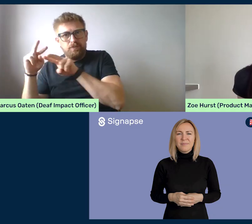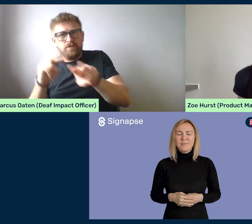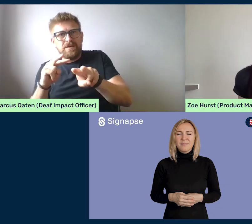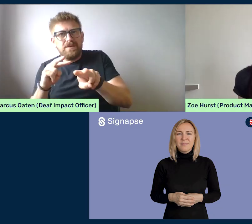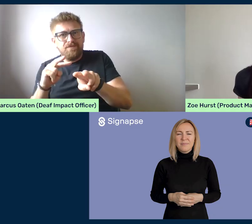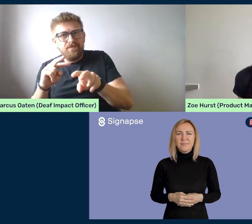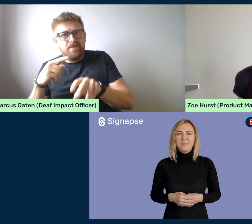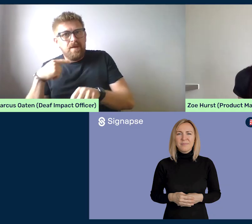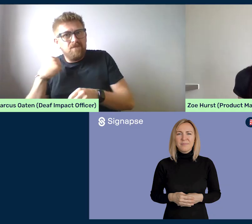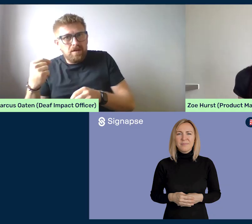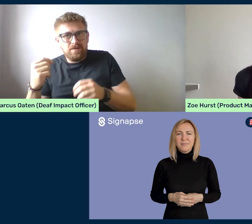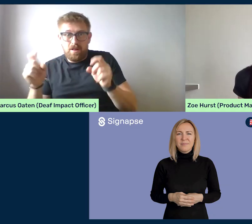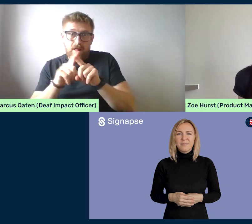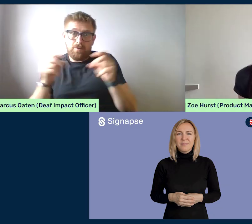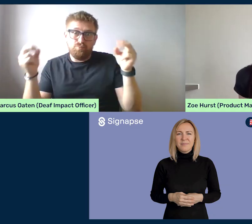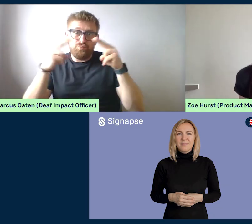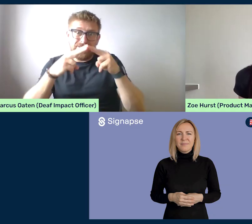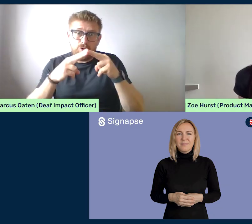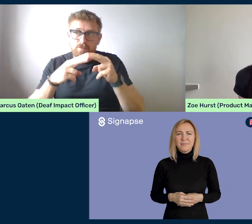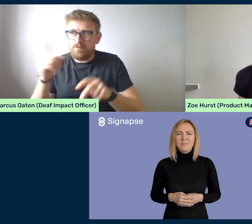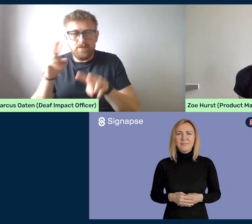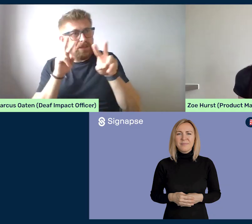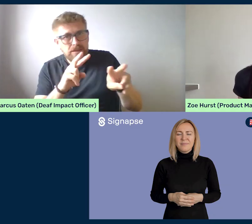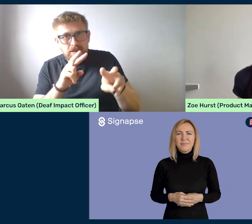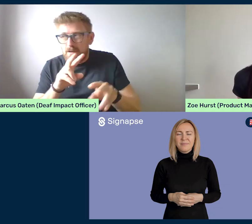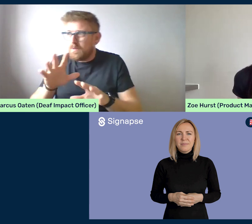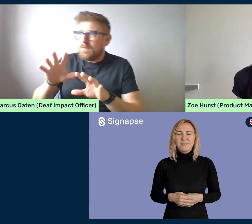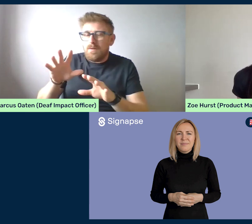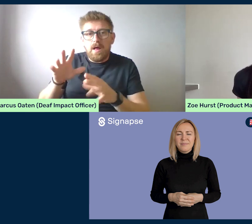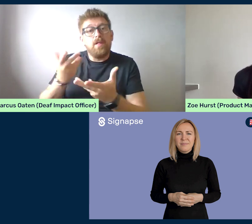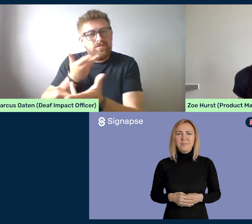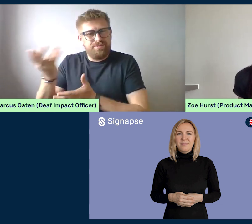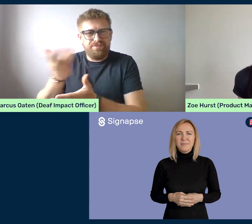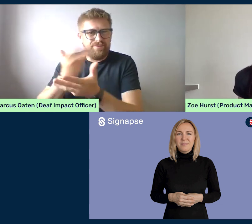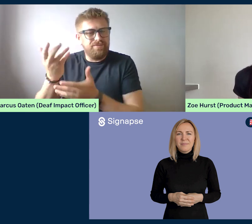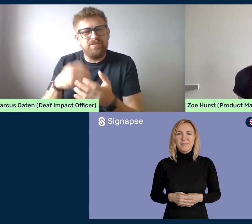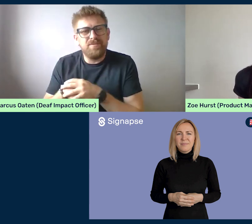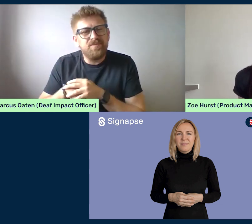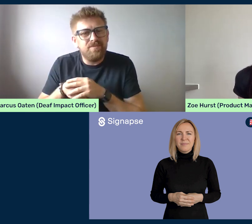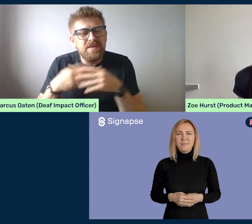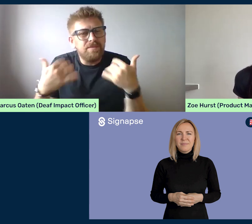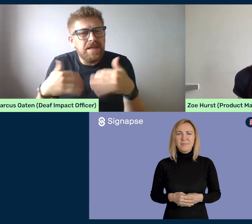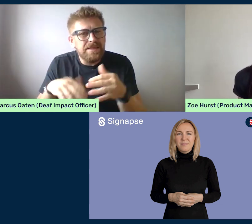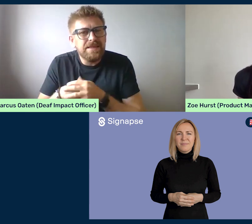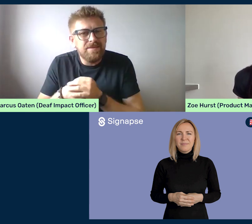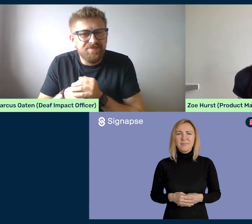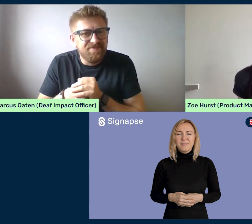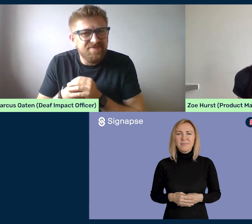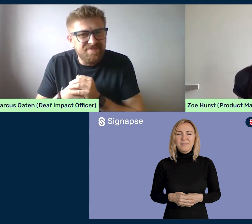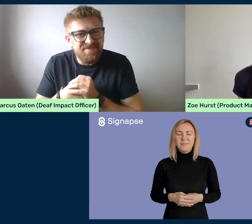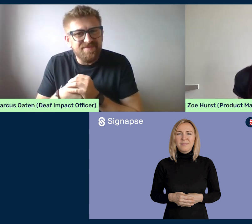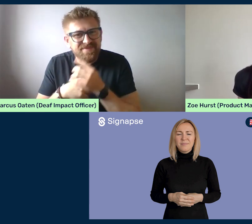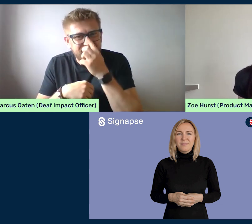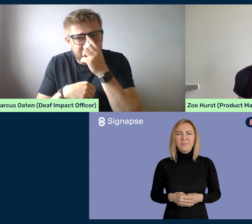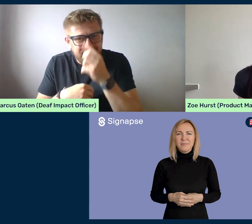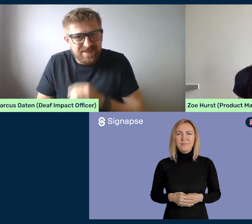your child, you see every day, so you don't notice them growing, and then somebody sees them, 2 years later. It's like, wow, they've shot up, and it's invaluable